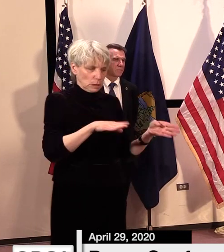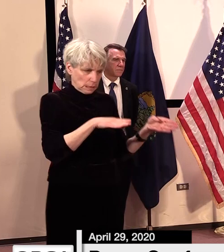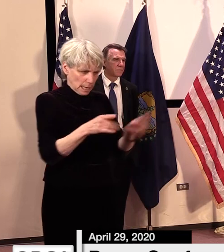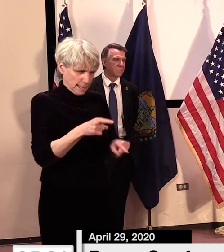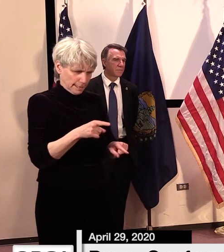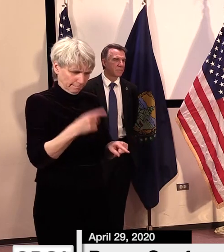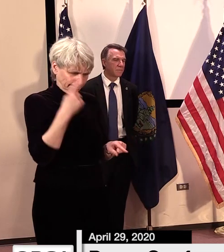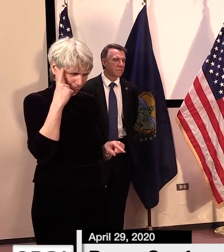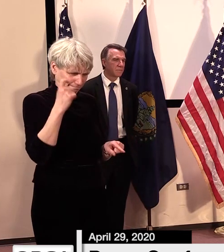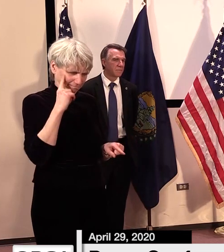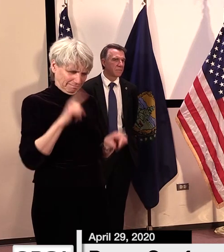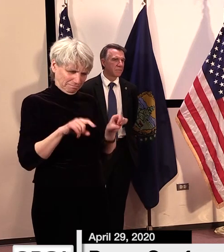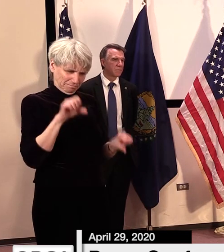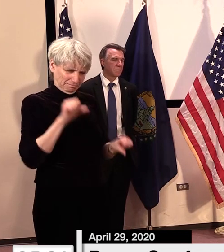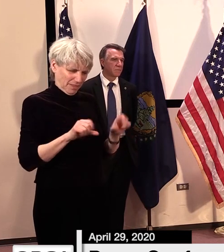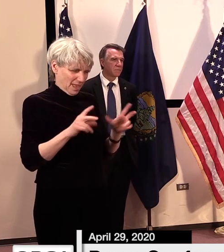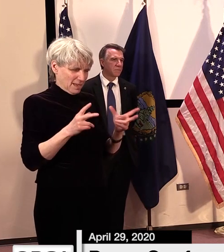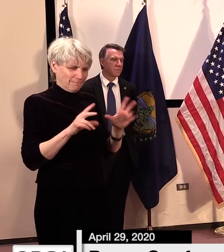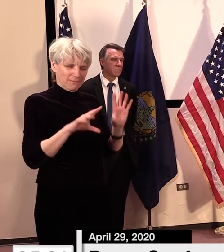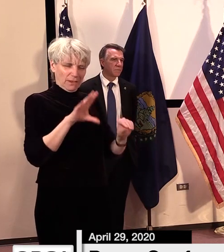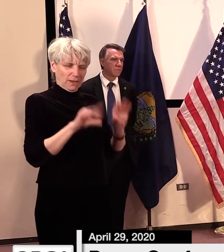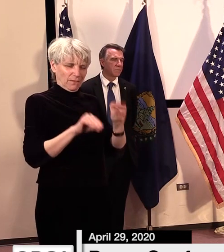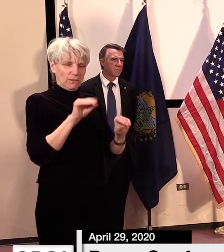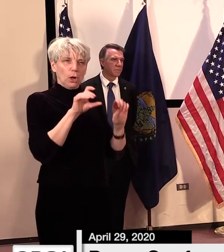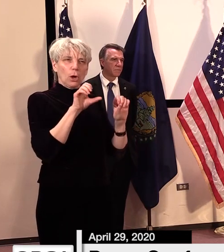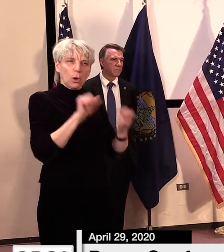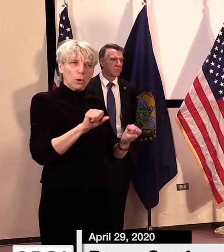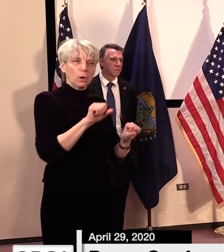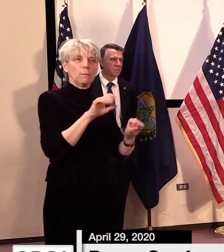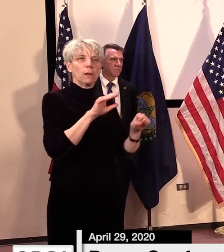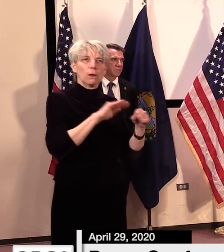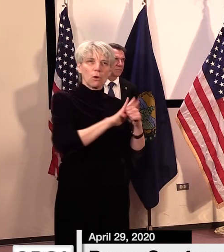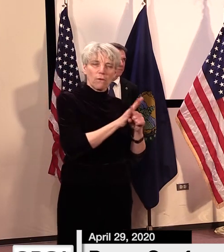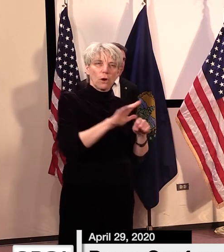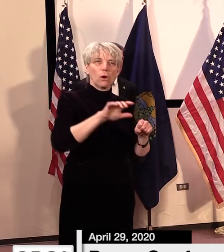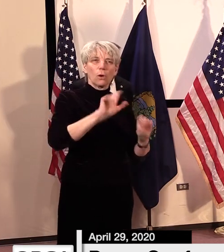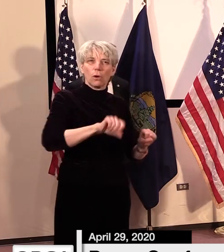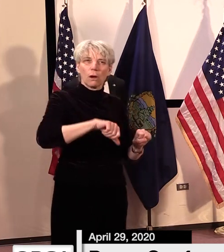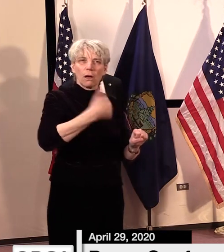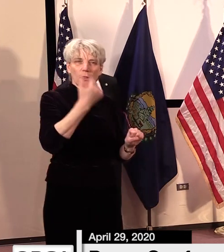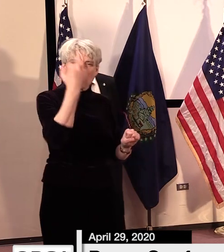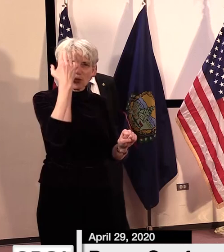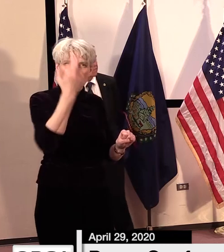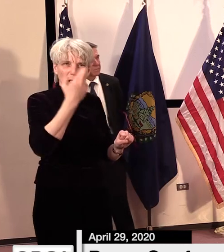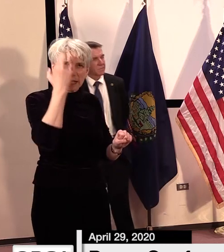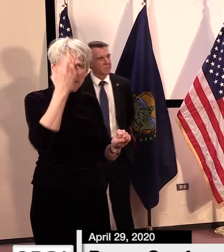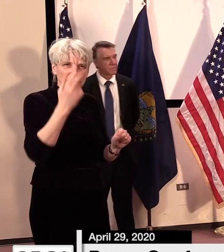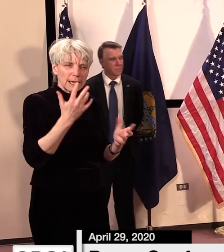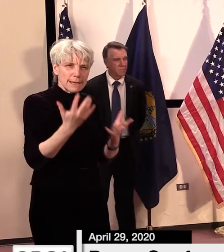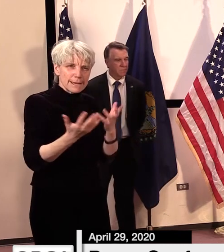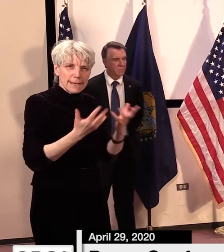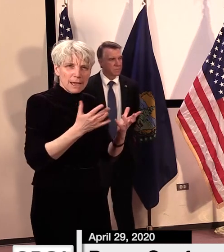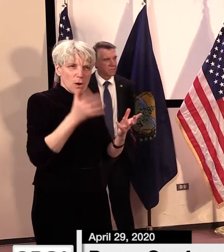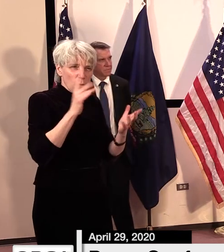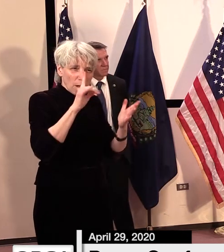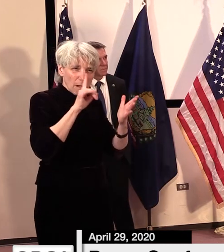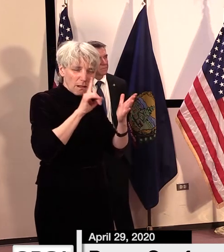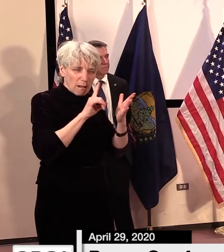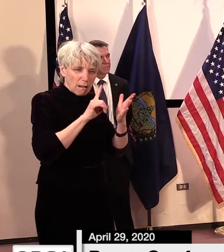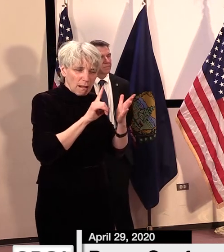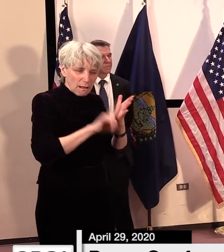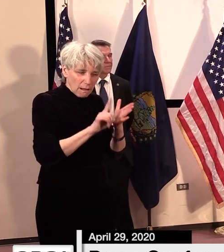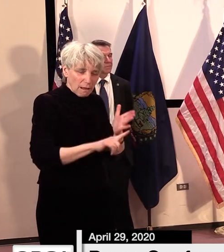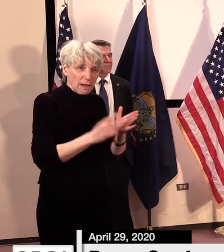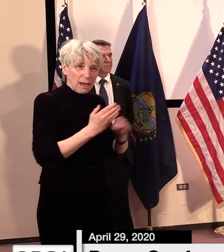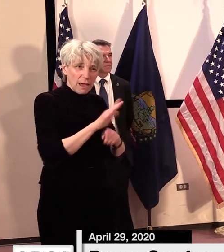has been done to contribute to the current COVID-19 count? Yeah, so there's a lot of actually